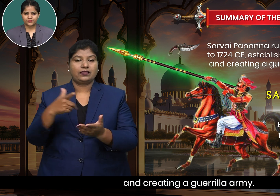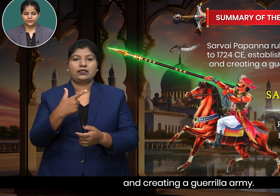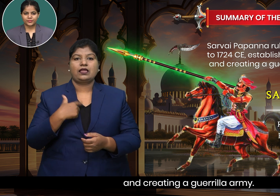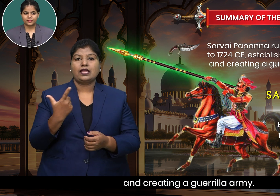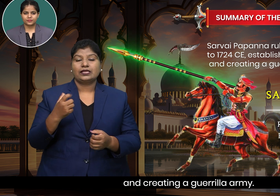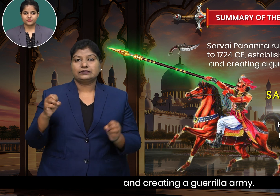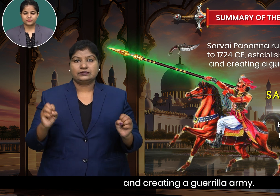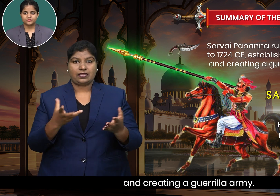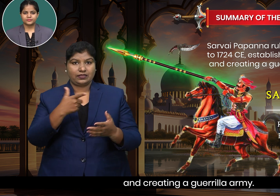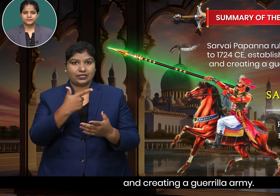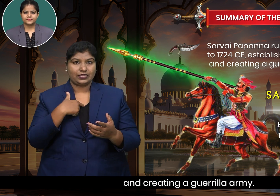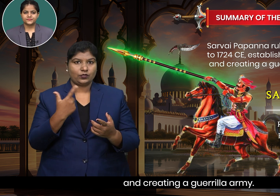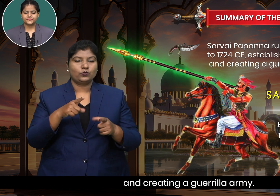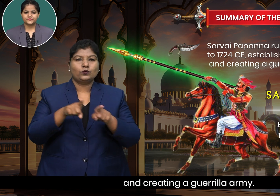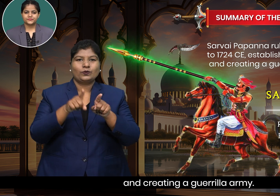army.